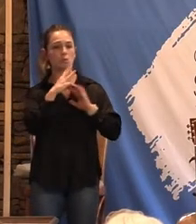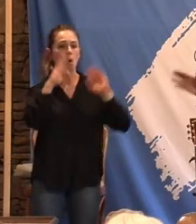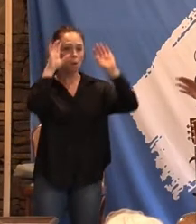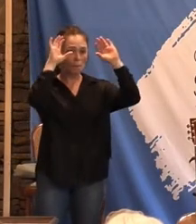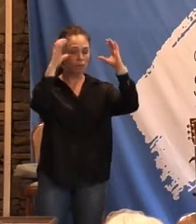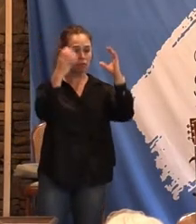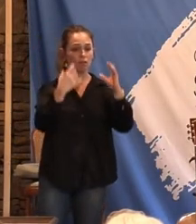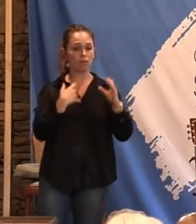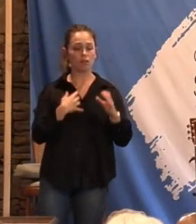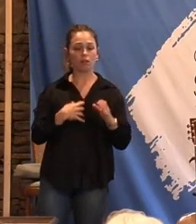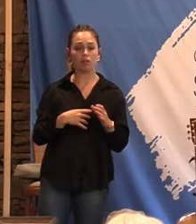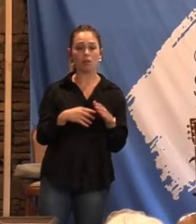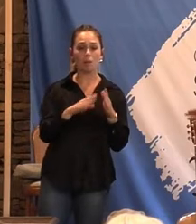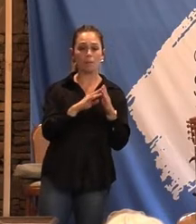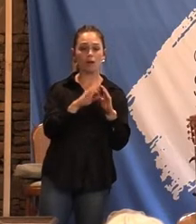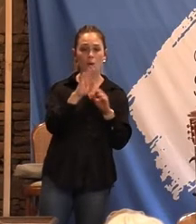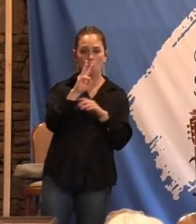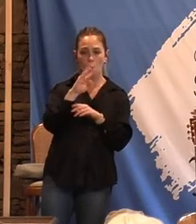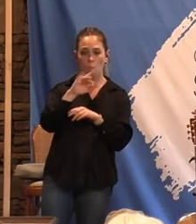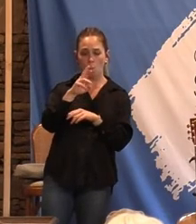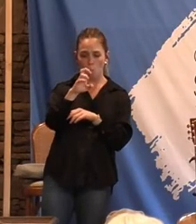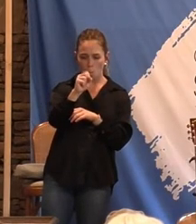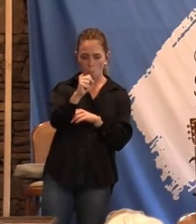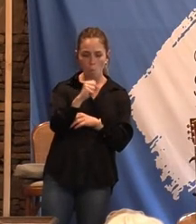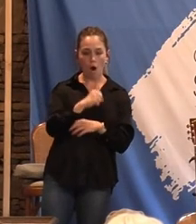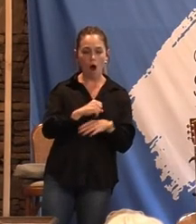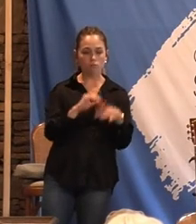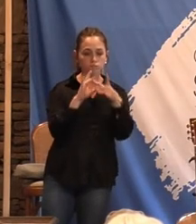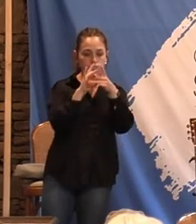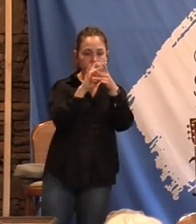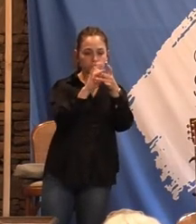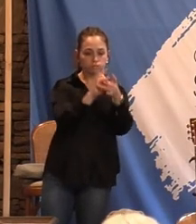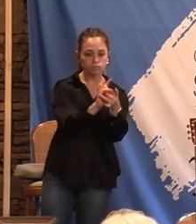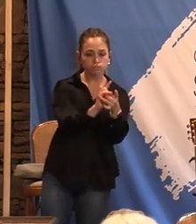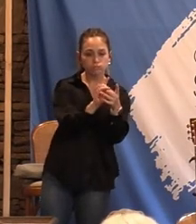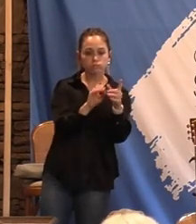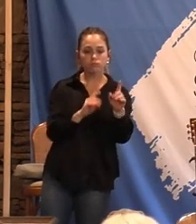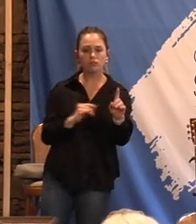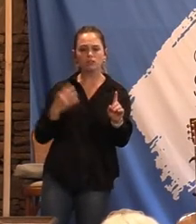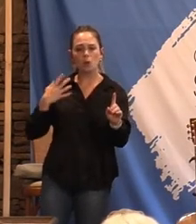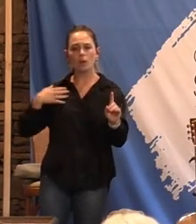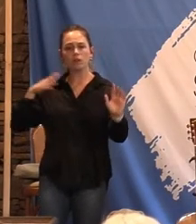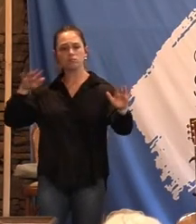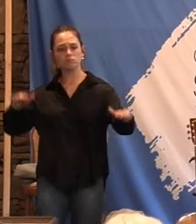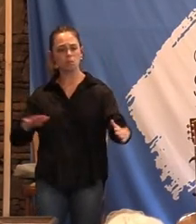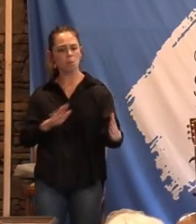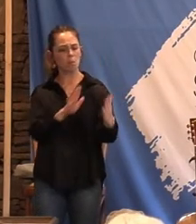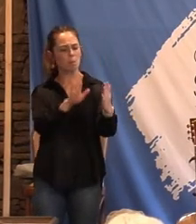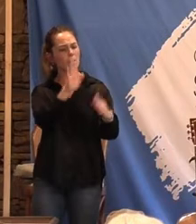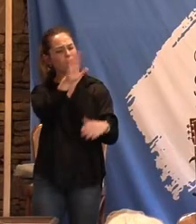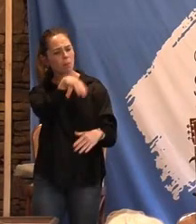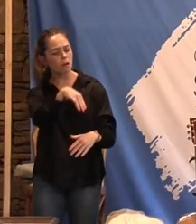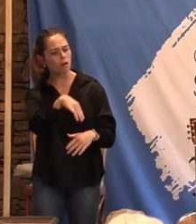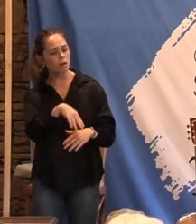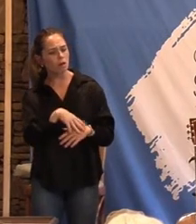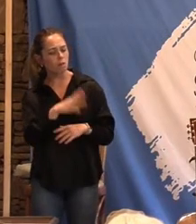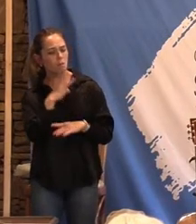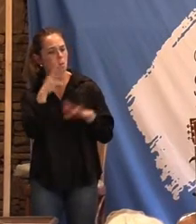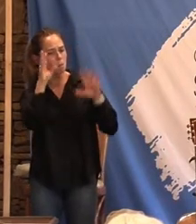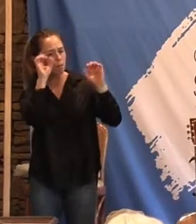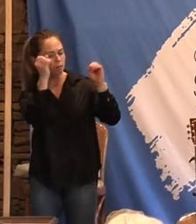a string of wires. And so Tiger went over to water buffalo and says, water